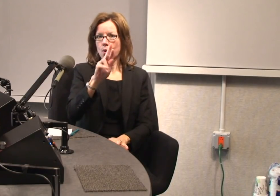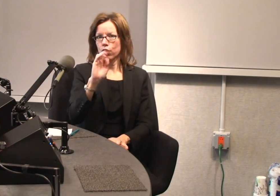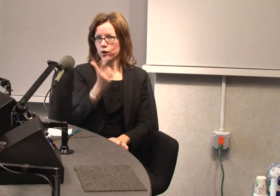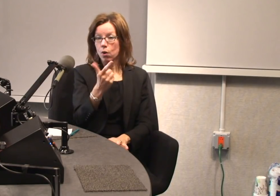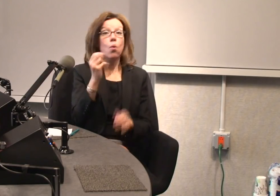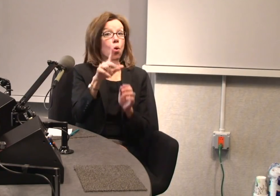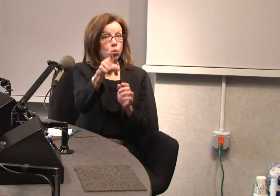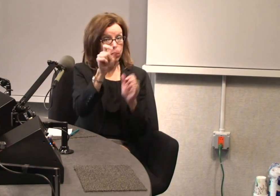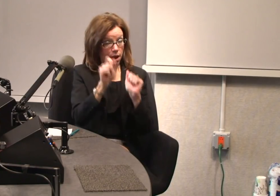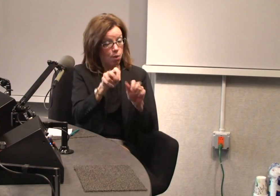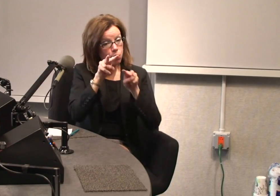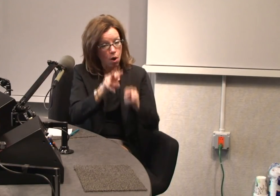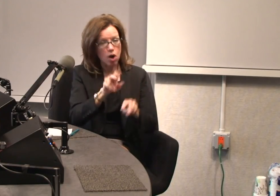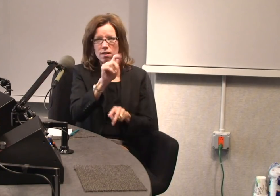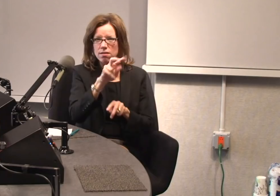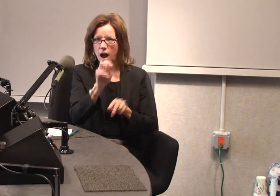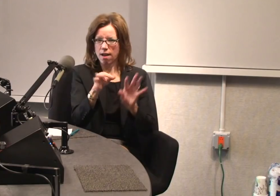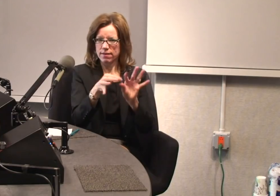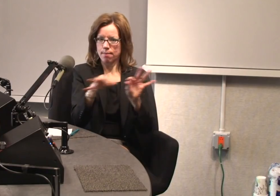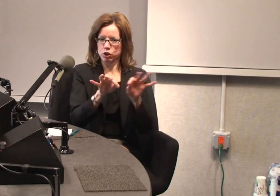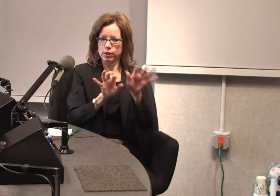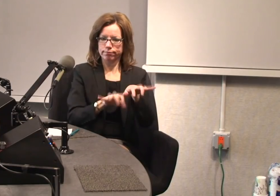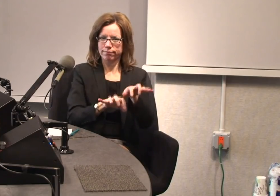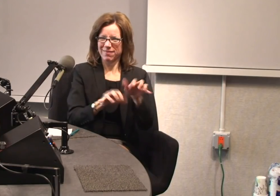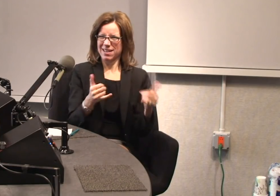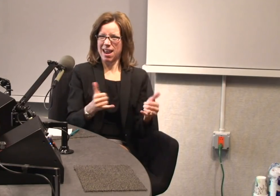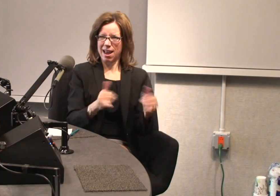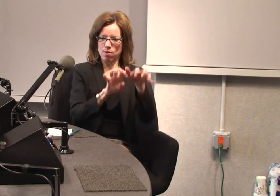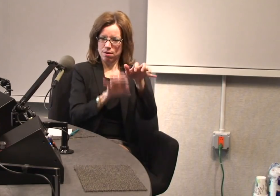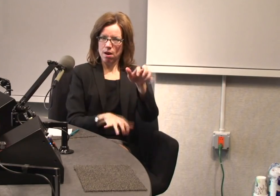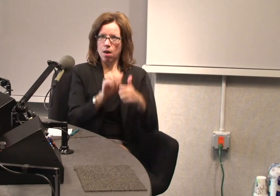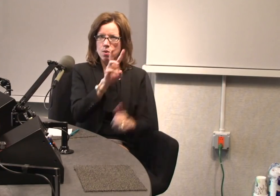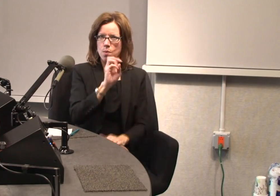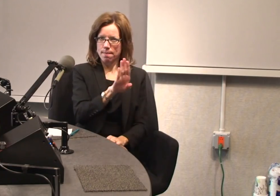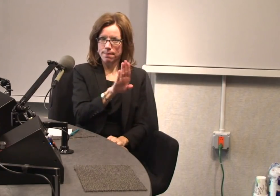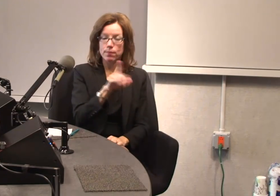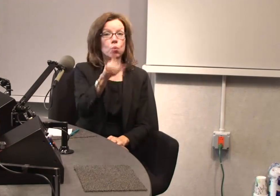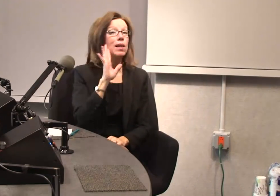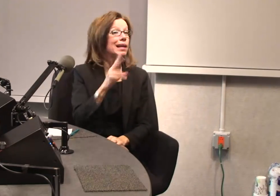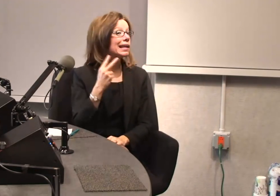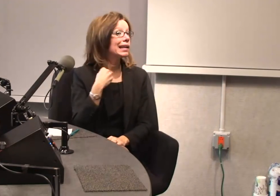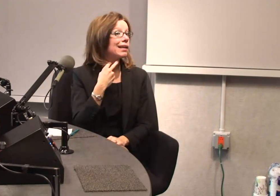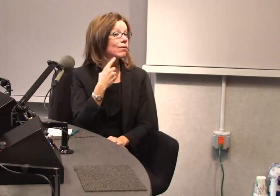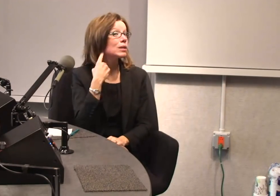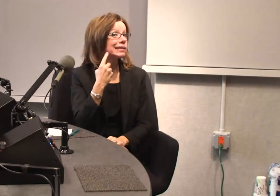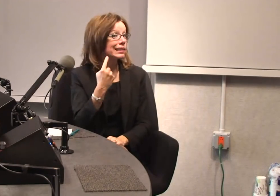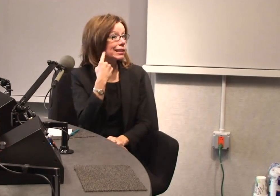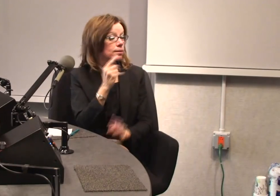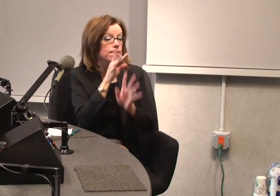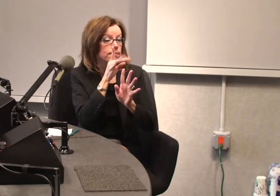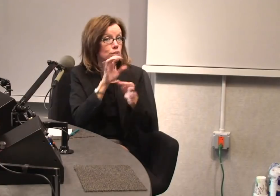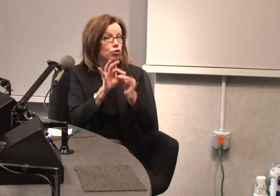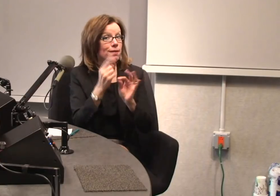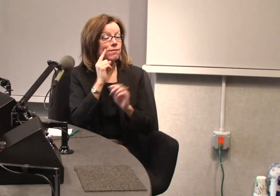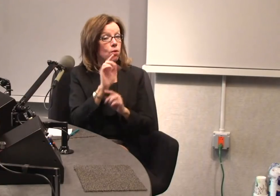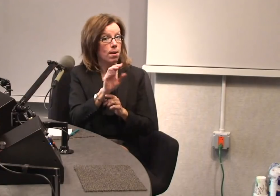live captioning of this discussion on our website. The voice you hear interpreting for Melanie is that of Carolyn